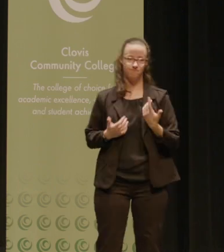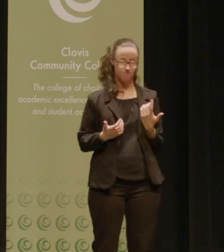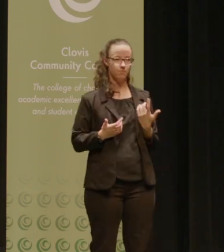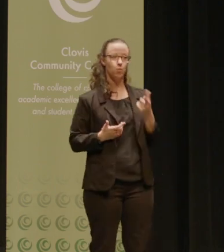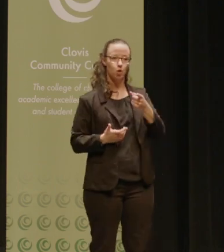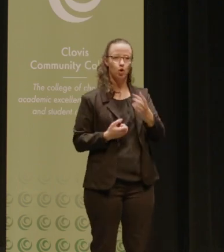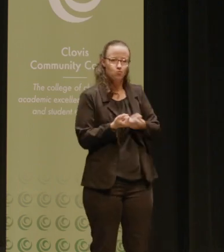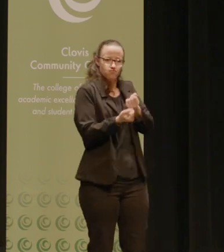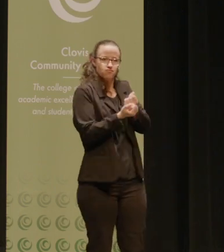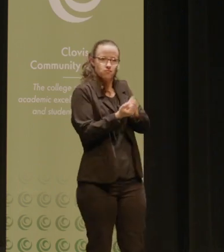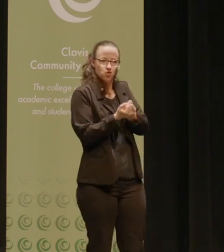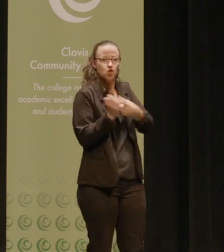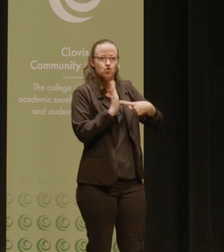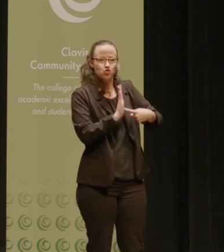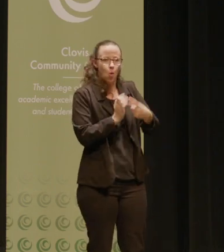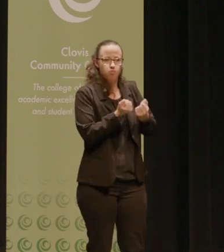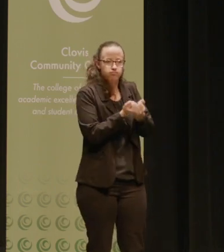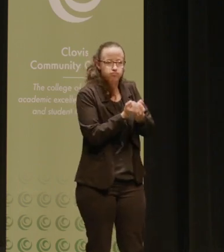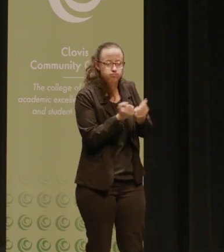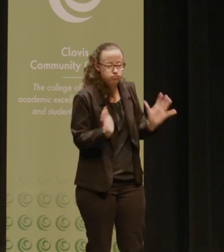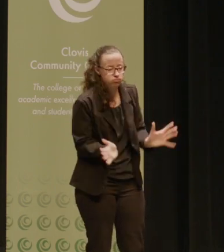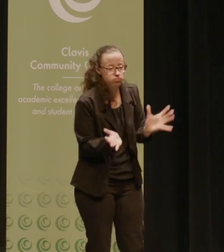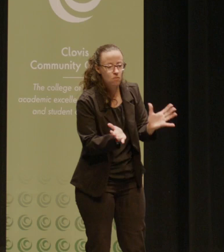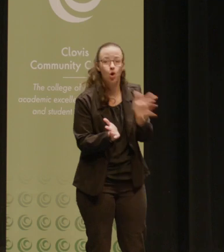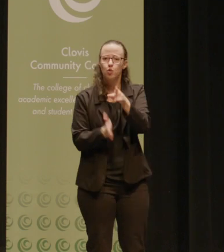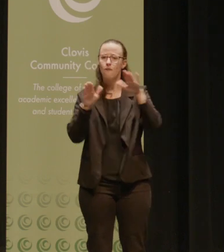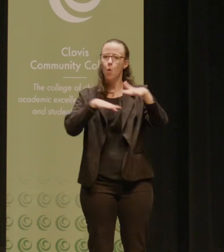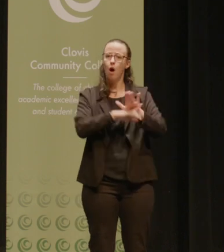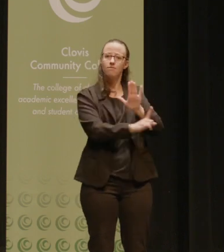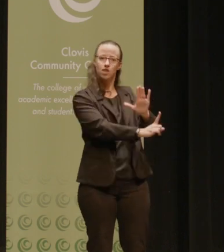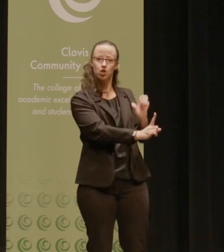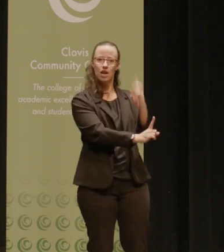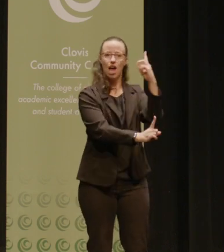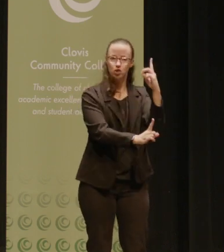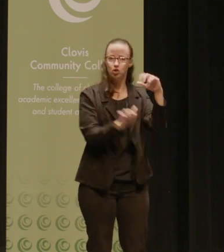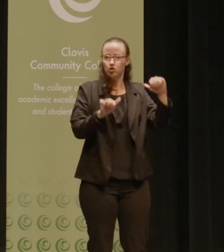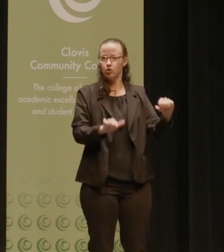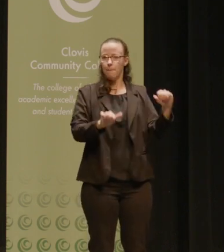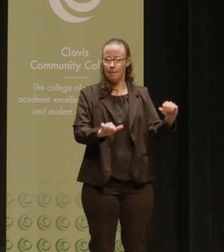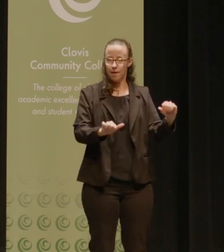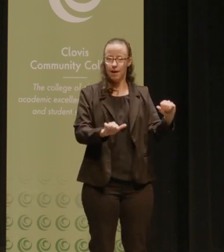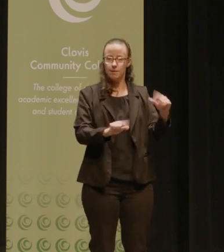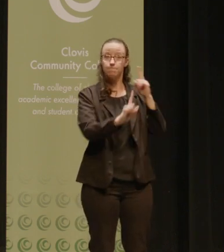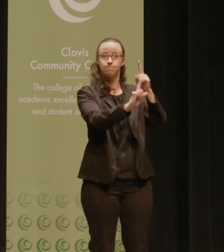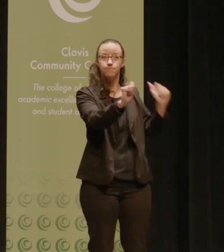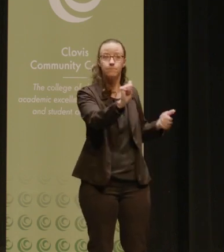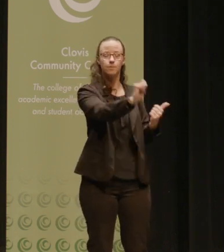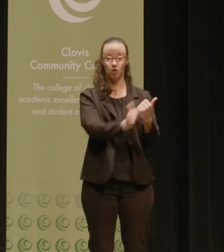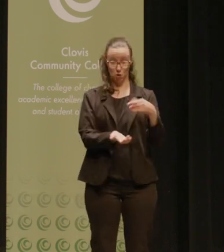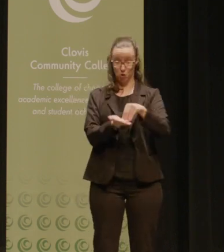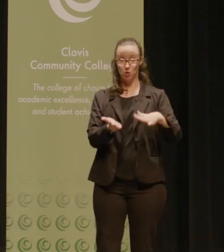you're showing up for them, and you're focusing on their education and their abilities to get to where they need to go. Our students feel